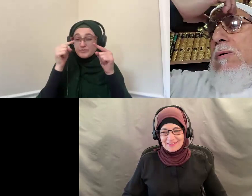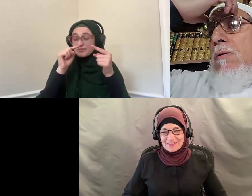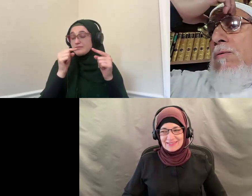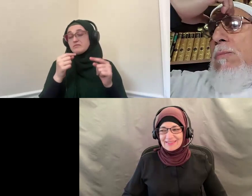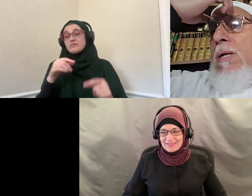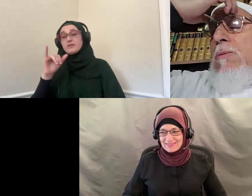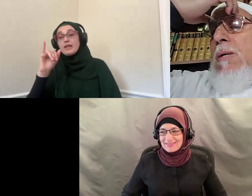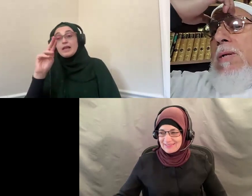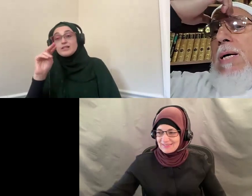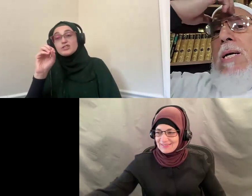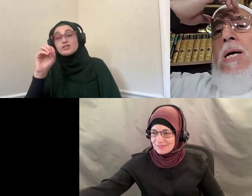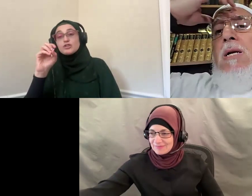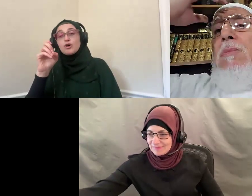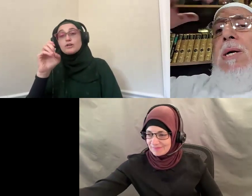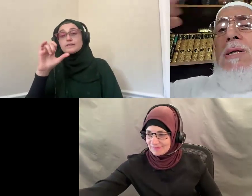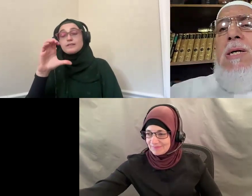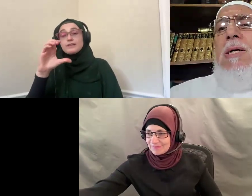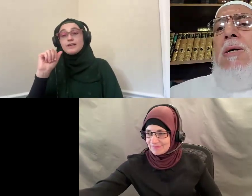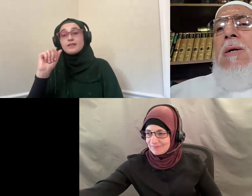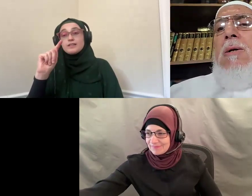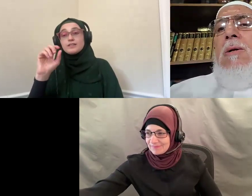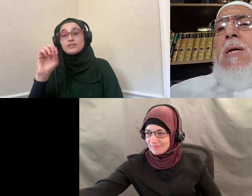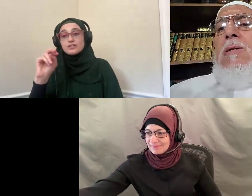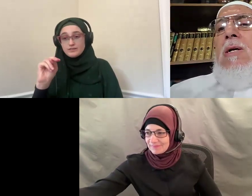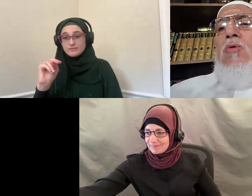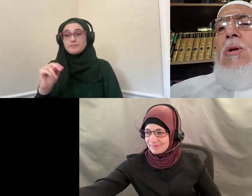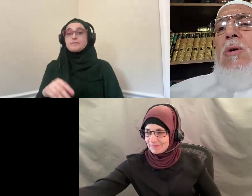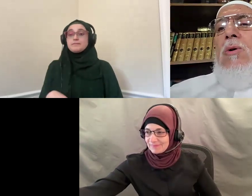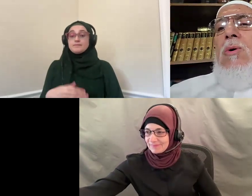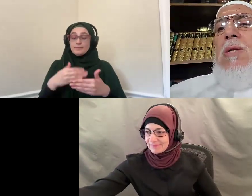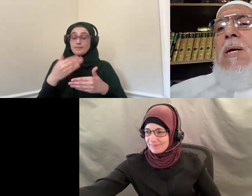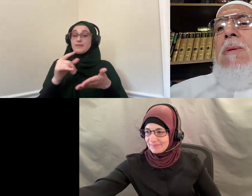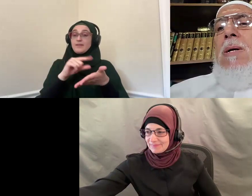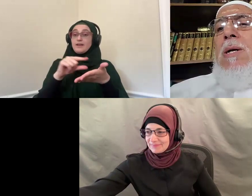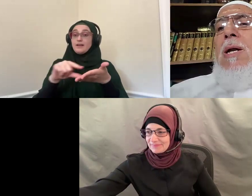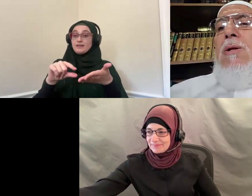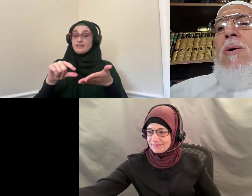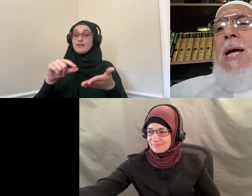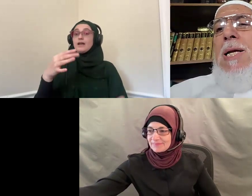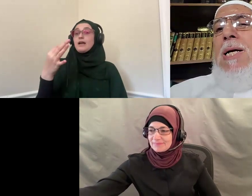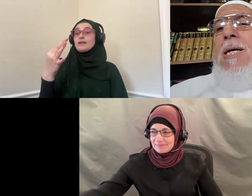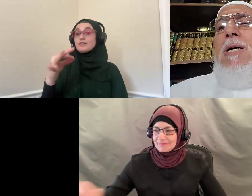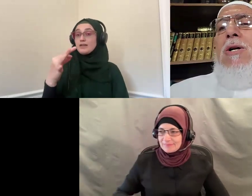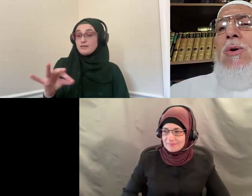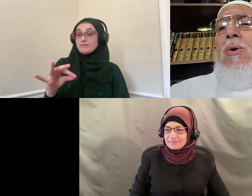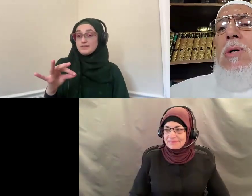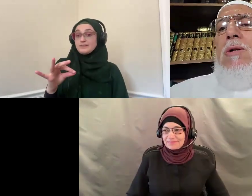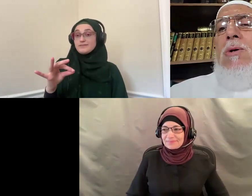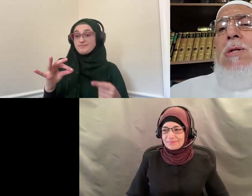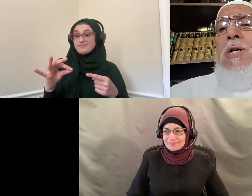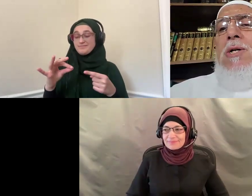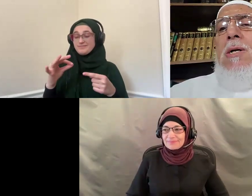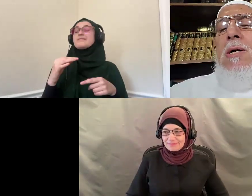us from Allah subhanahu wa ta'ala, ayah number 19, that it will not cause them neither headache